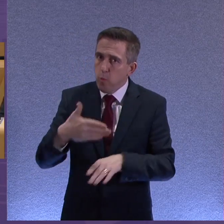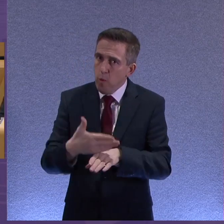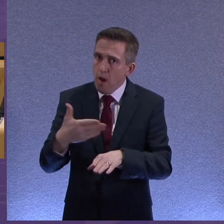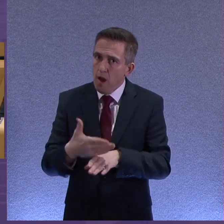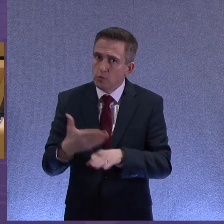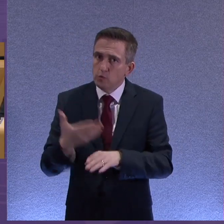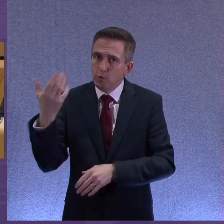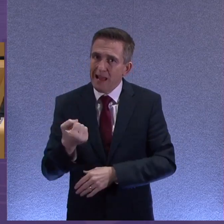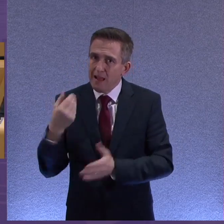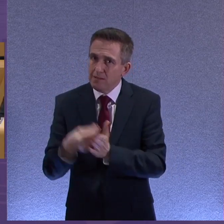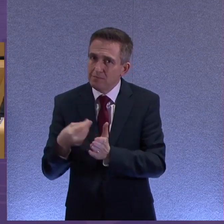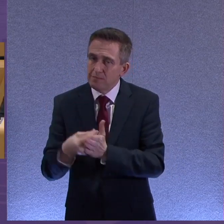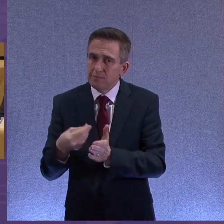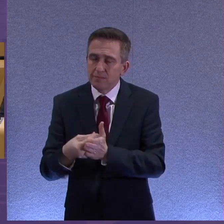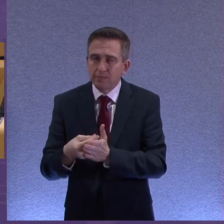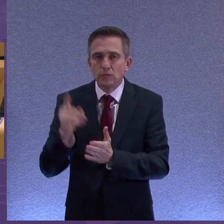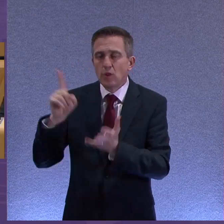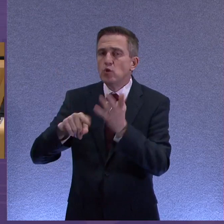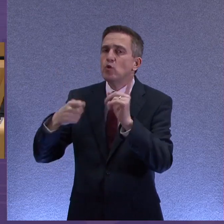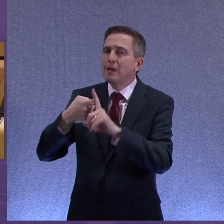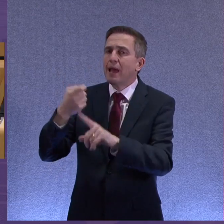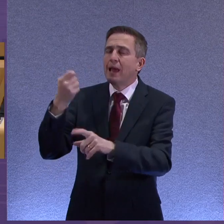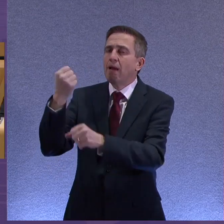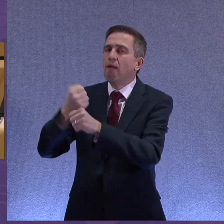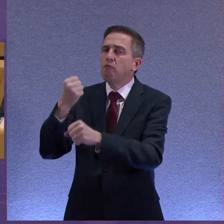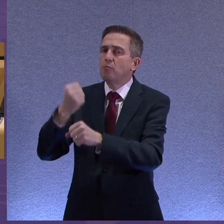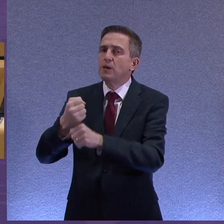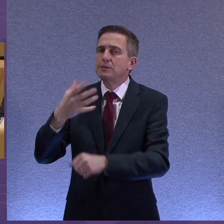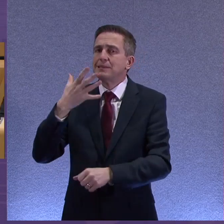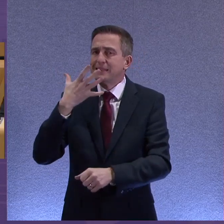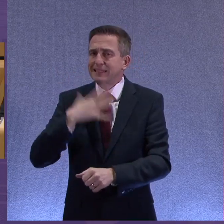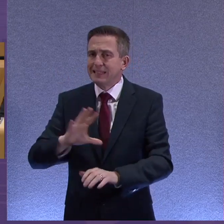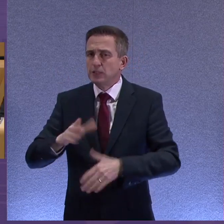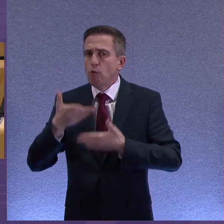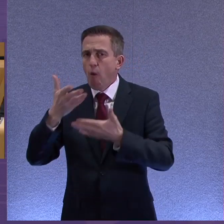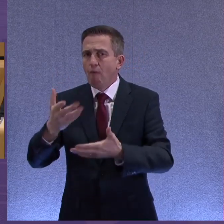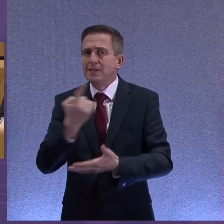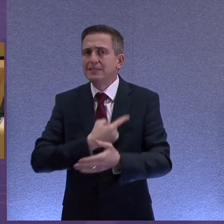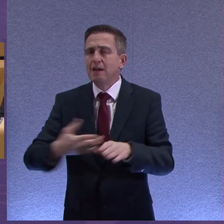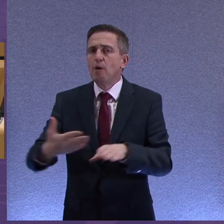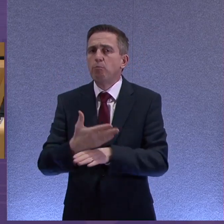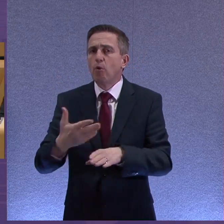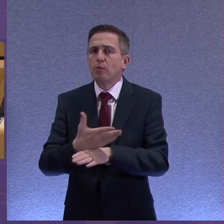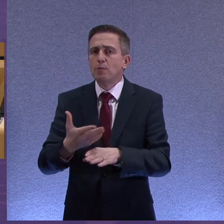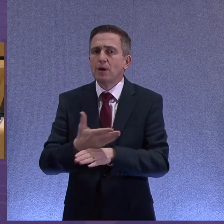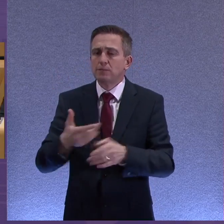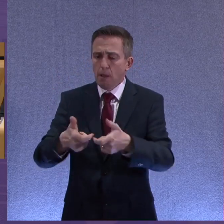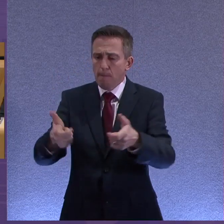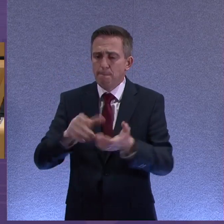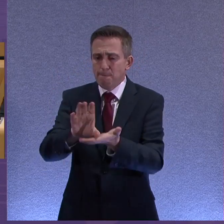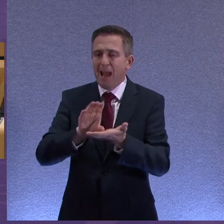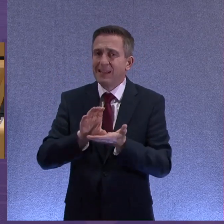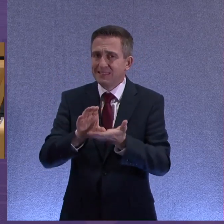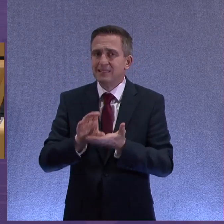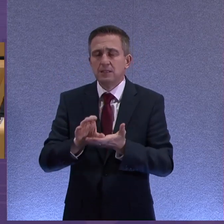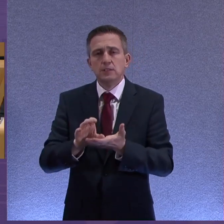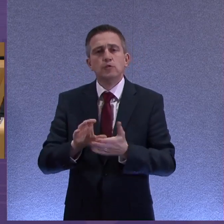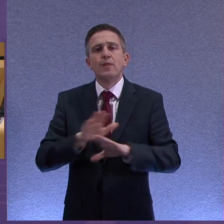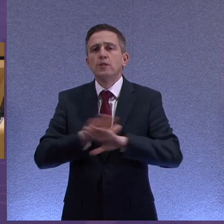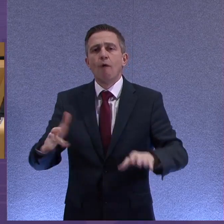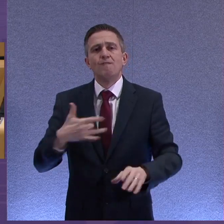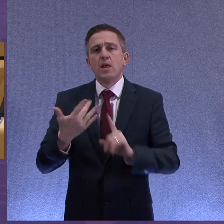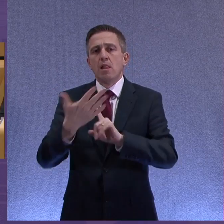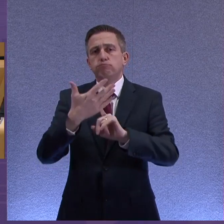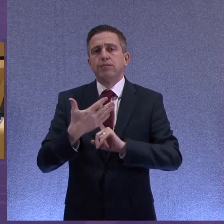And that's why the UK government does need to come forward with a self-employment package to take the pressure off that sector so that they can